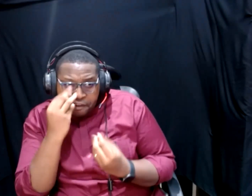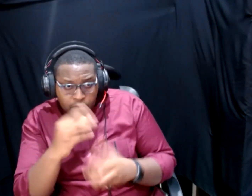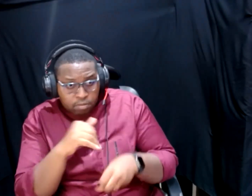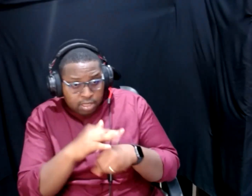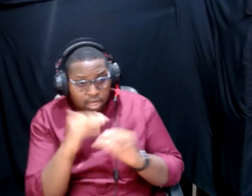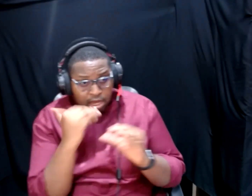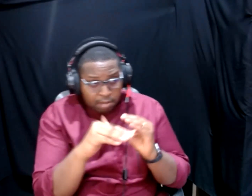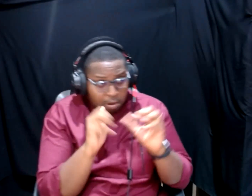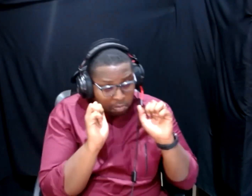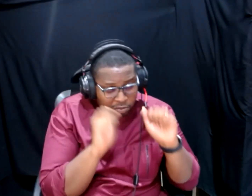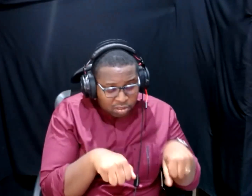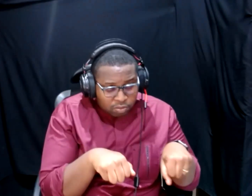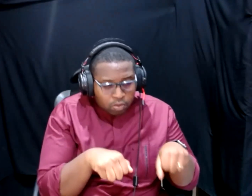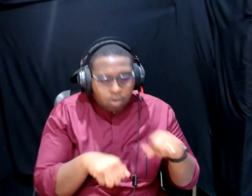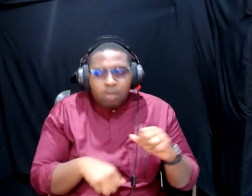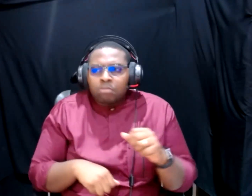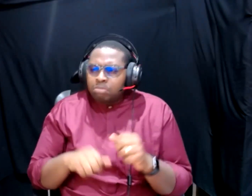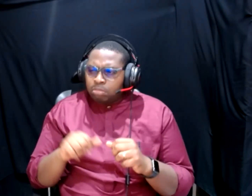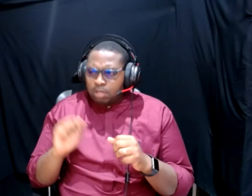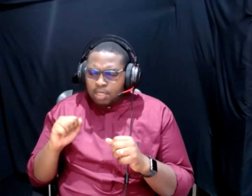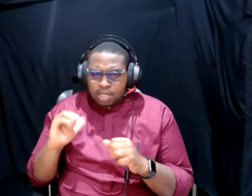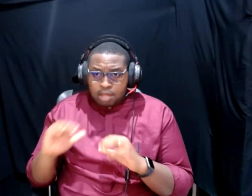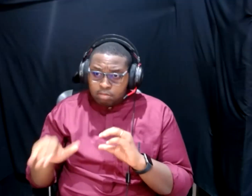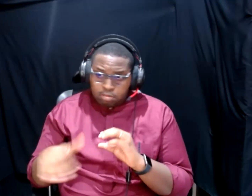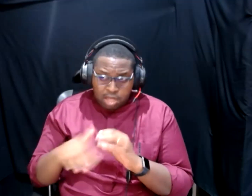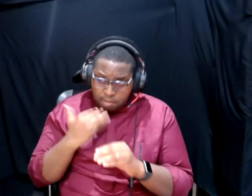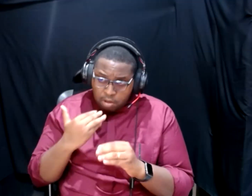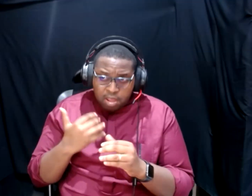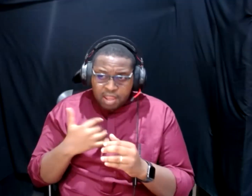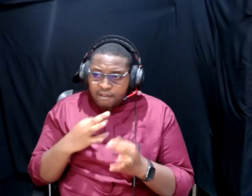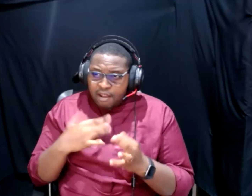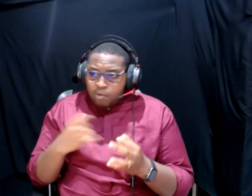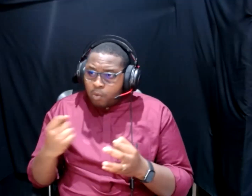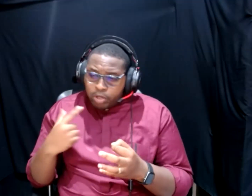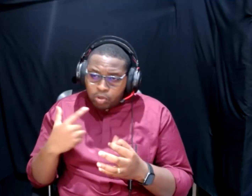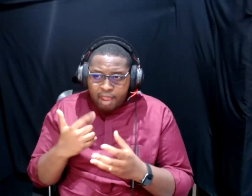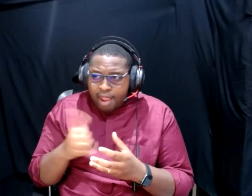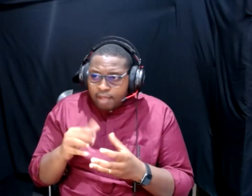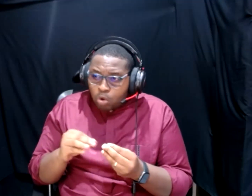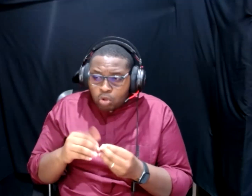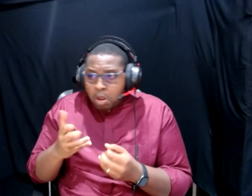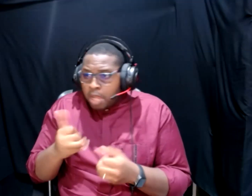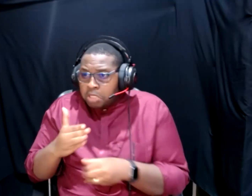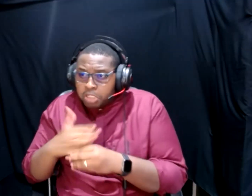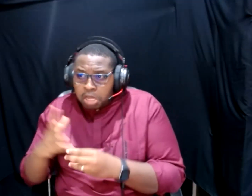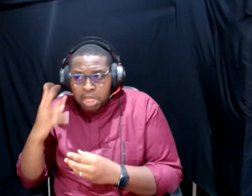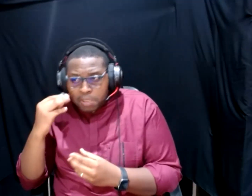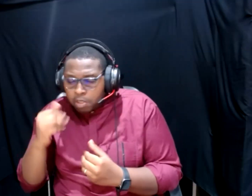Thank you for the question. Yes, that's fine. They can send, if they have comments or questions that they want to share, they can send it to the